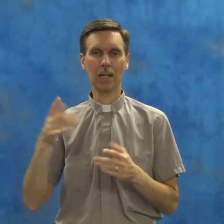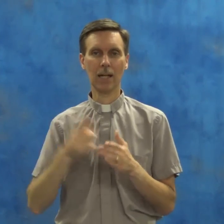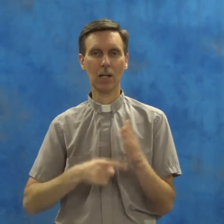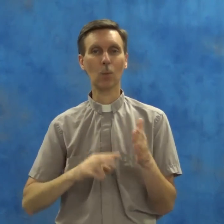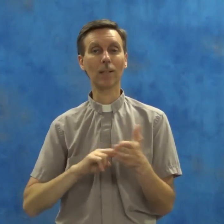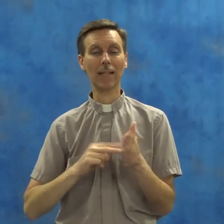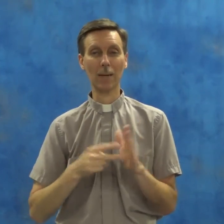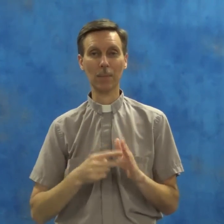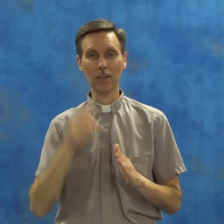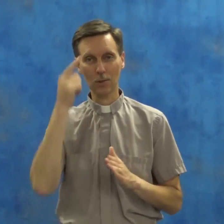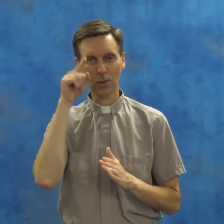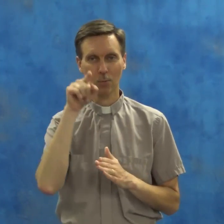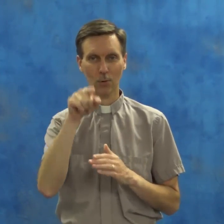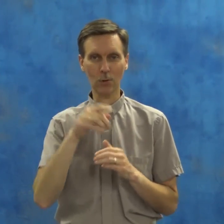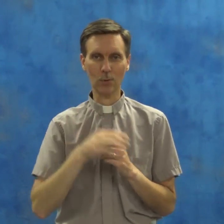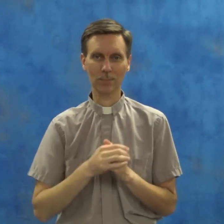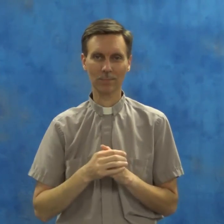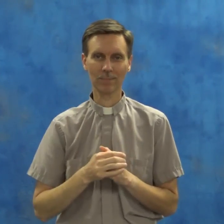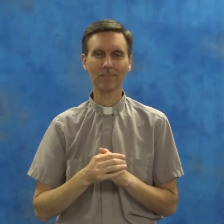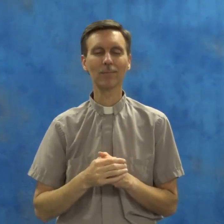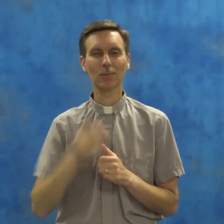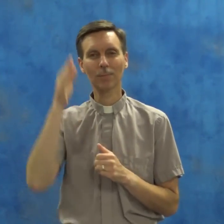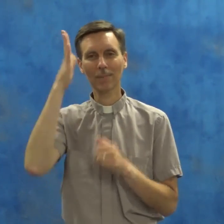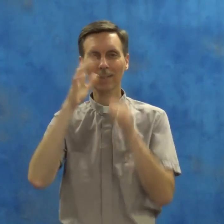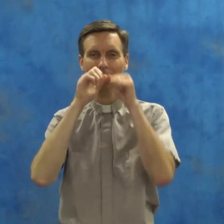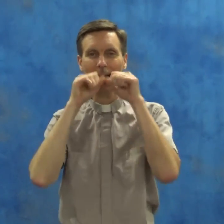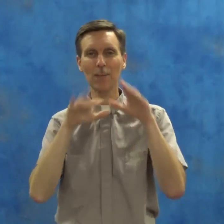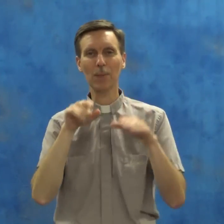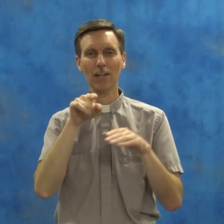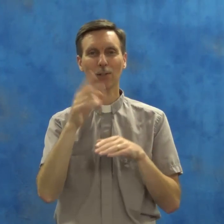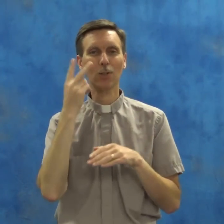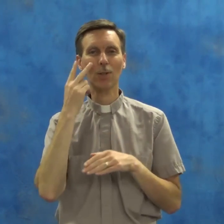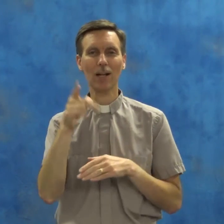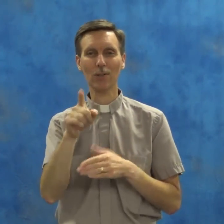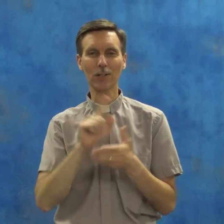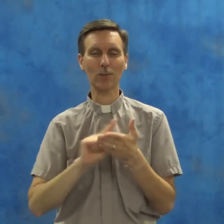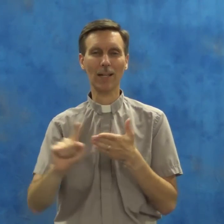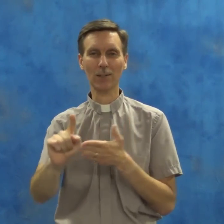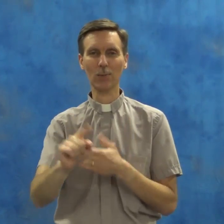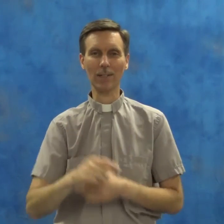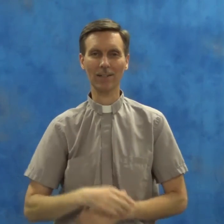and what that means for you. God bless you. I'll see you next week.